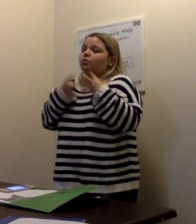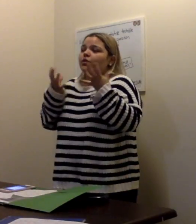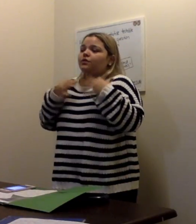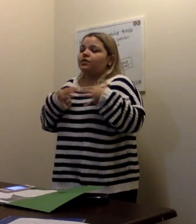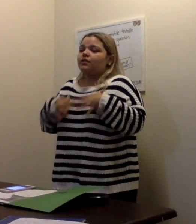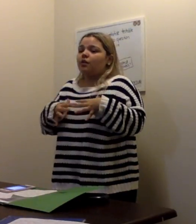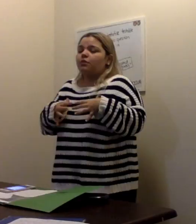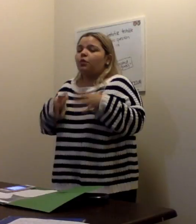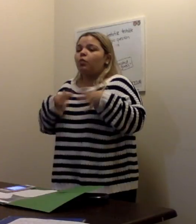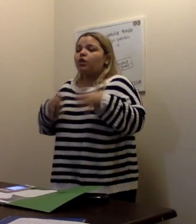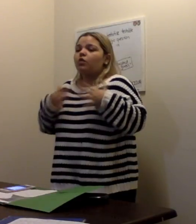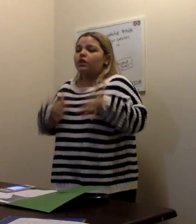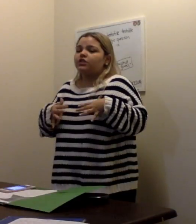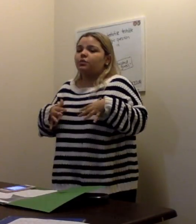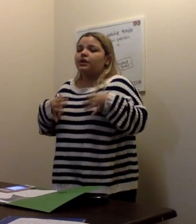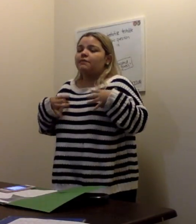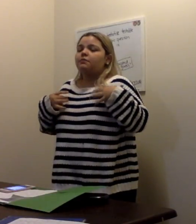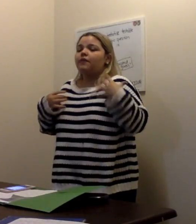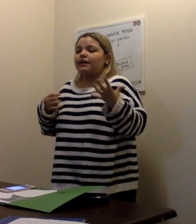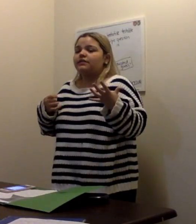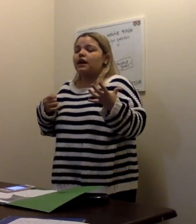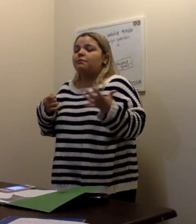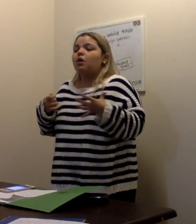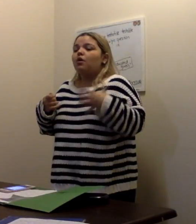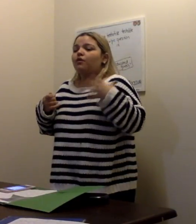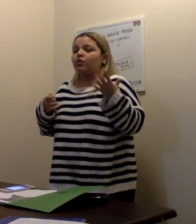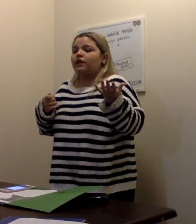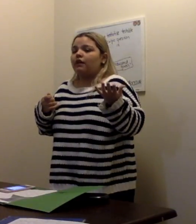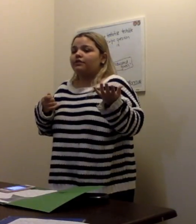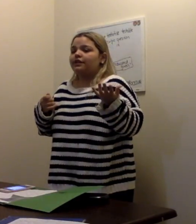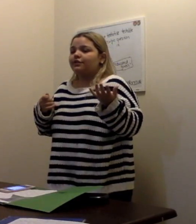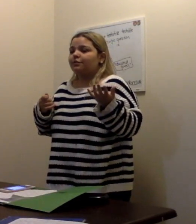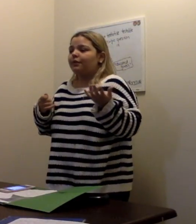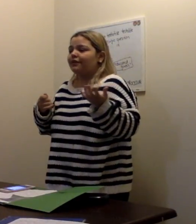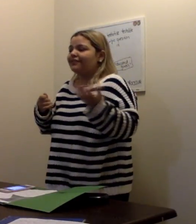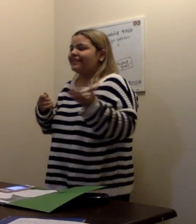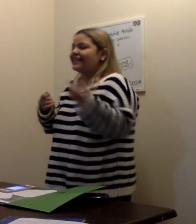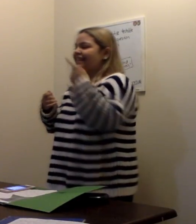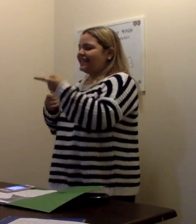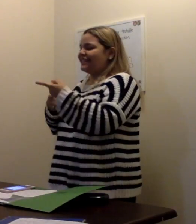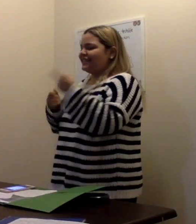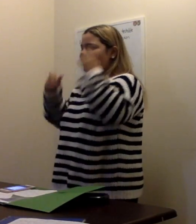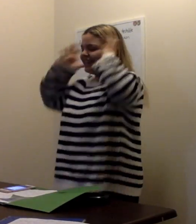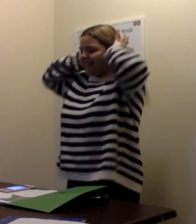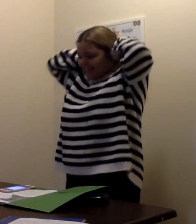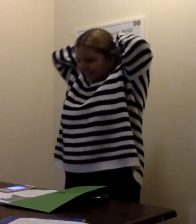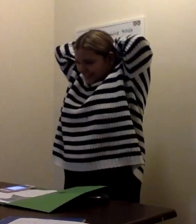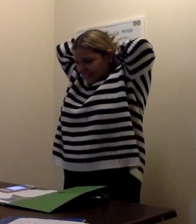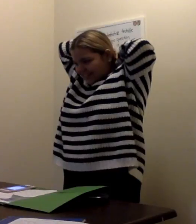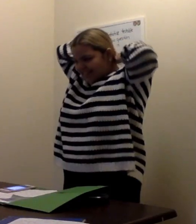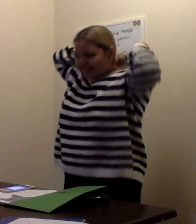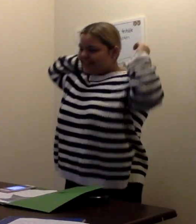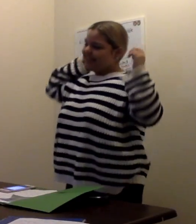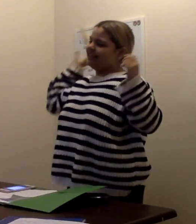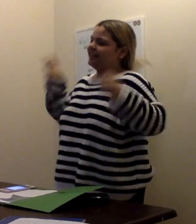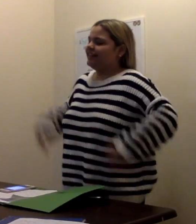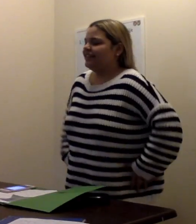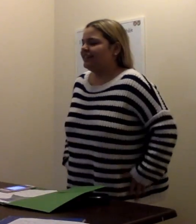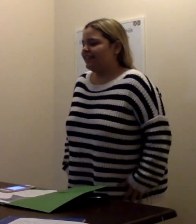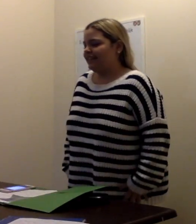of you to tell me what question we came up last time for the Alka-Seltzer pill. Yes, Julie? Does the temperature of the water